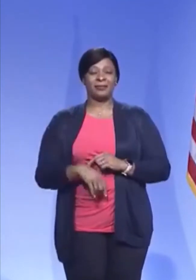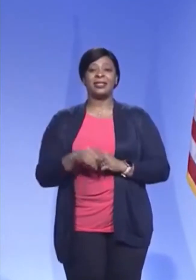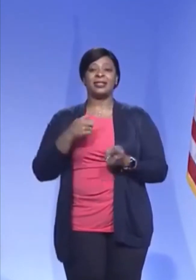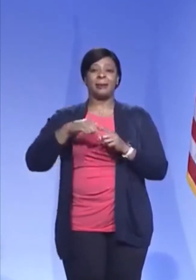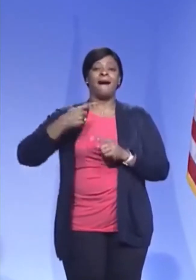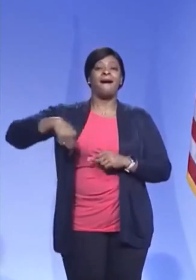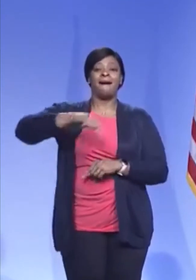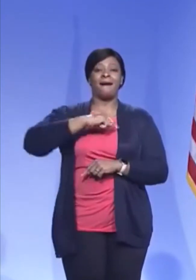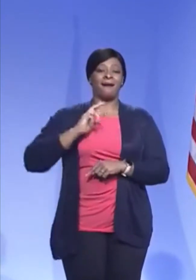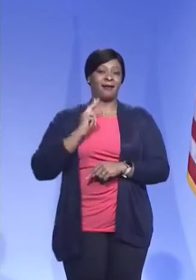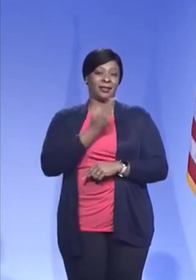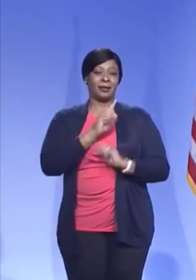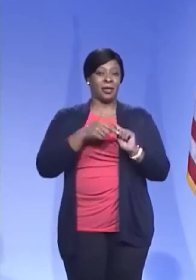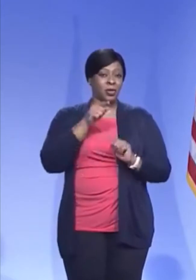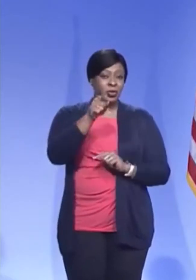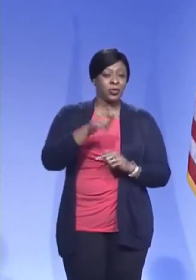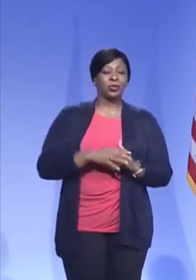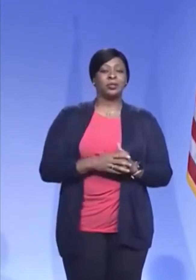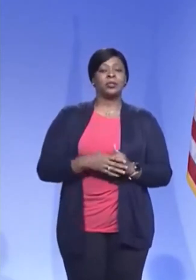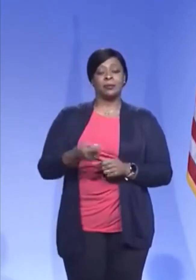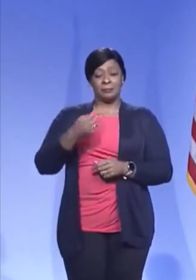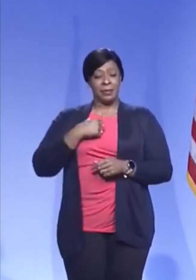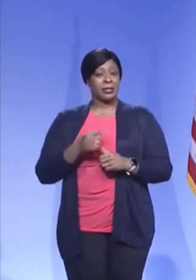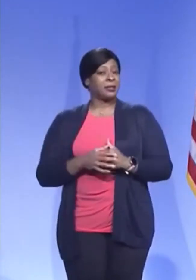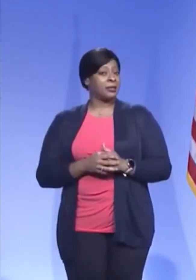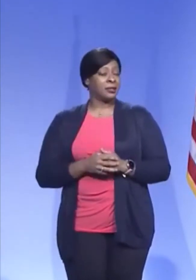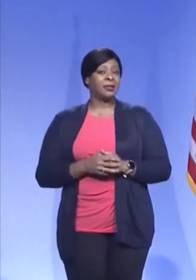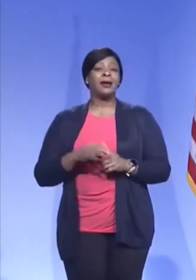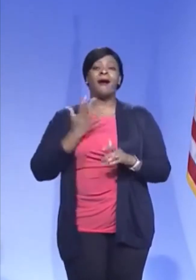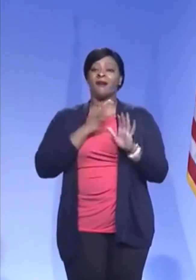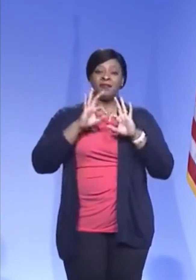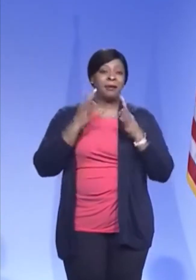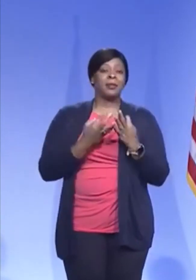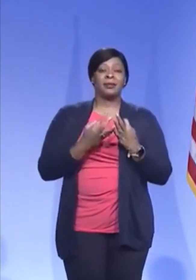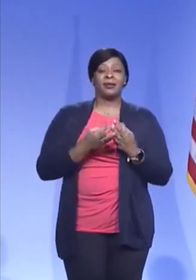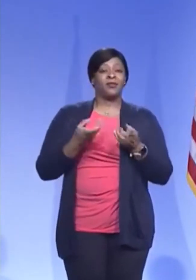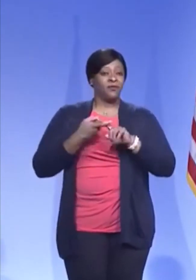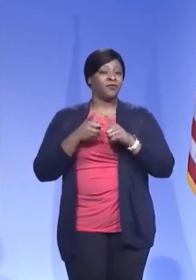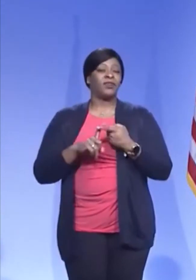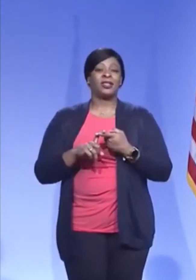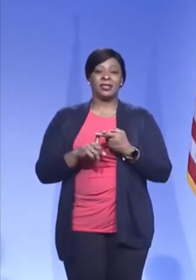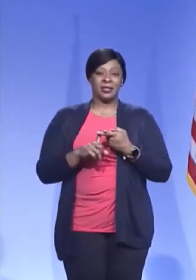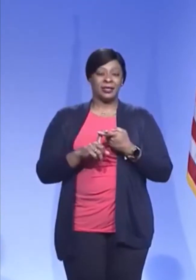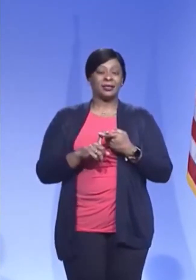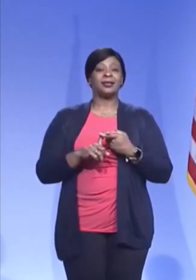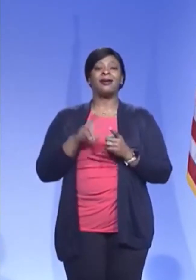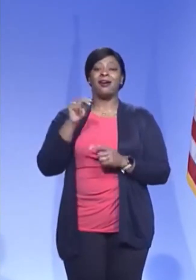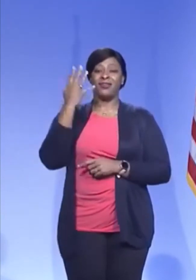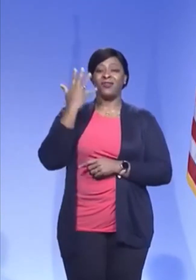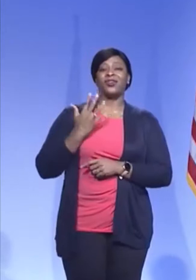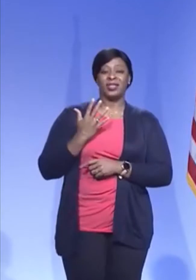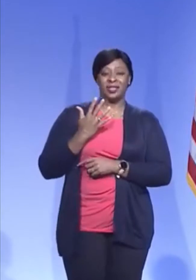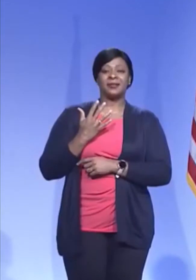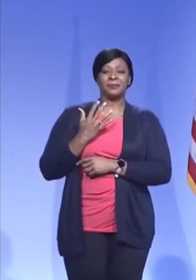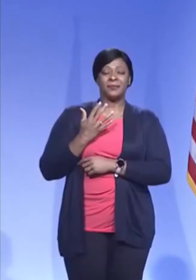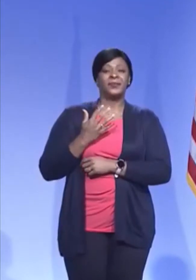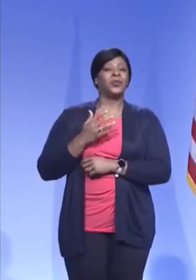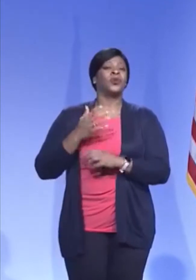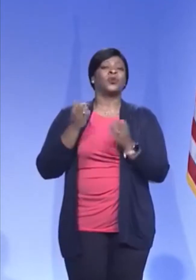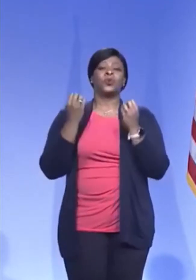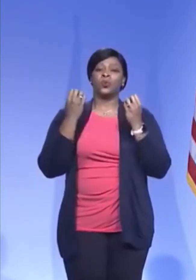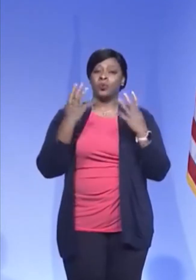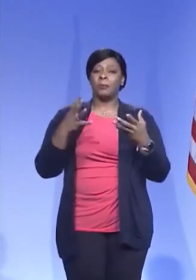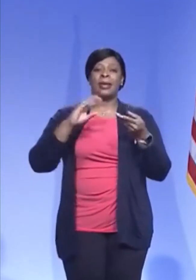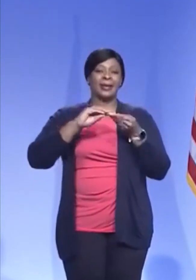us. It's about you and me and our family and our friends, and unfortunately, in way too many